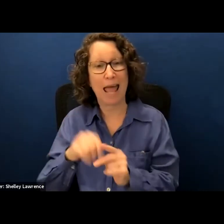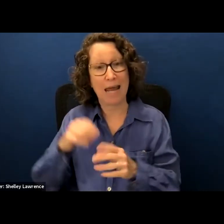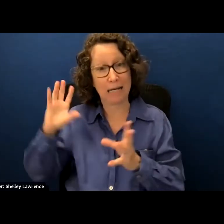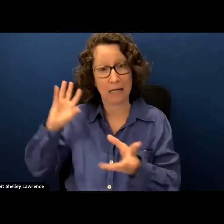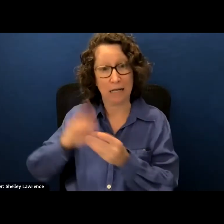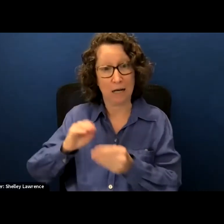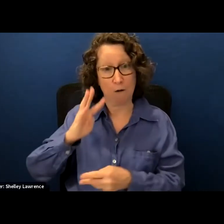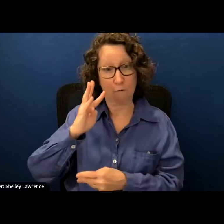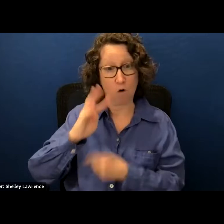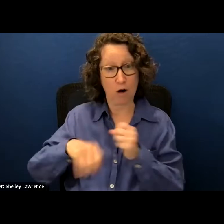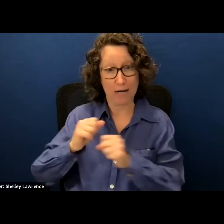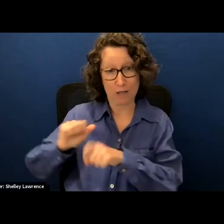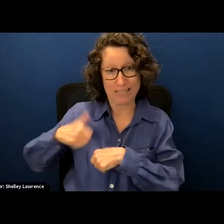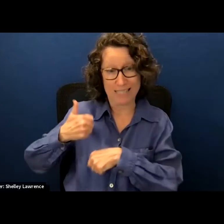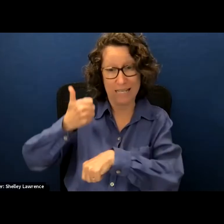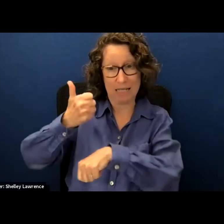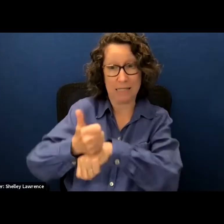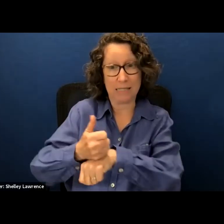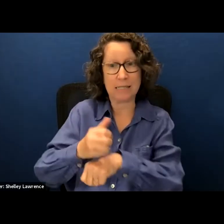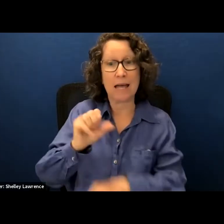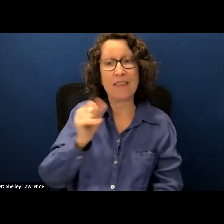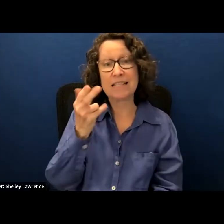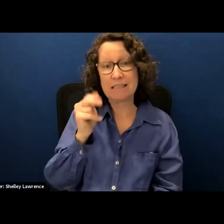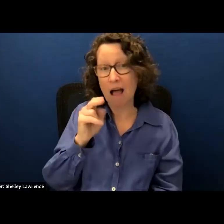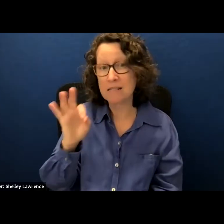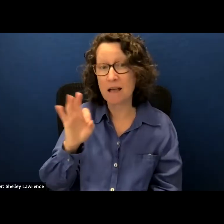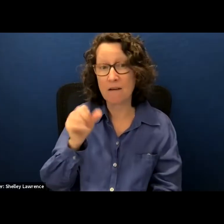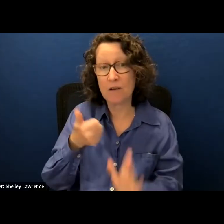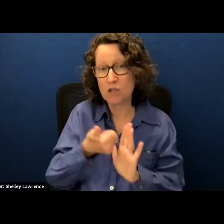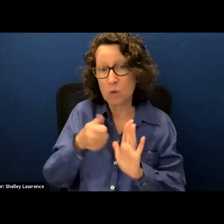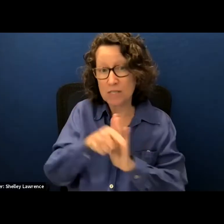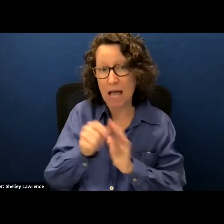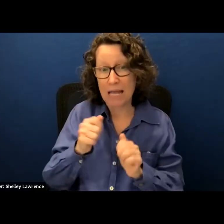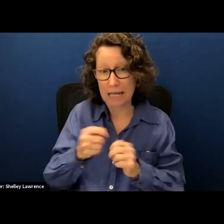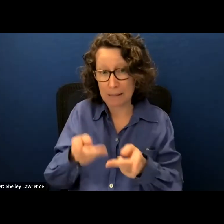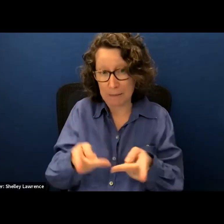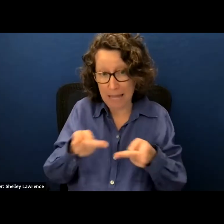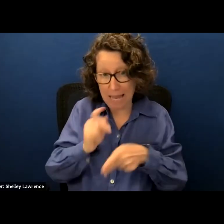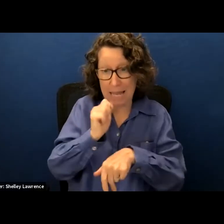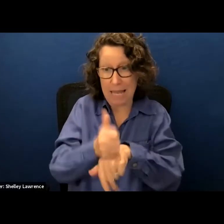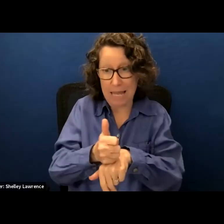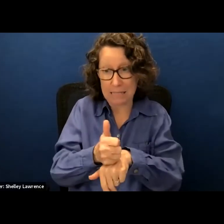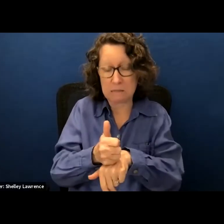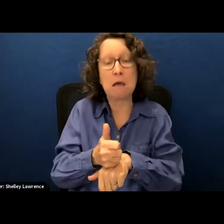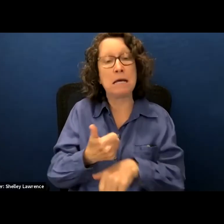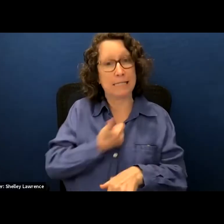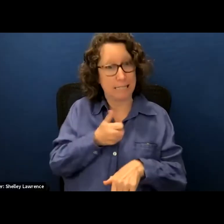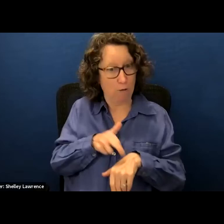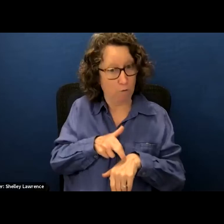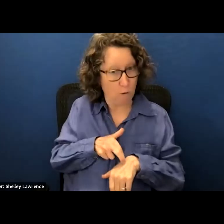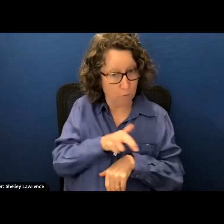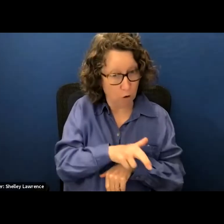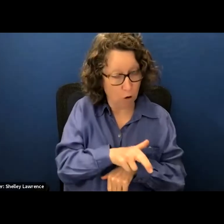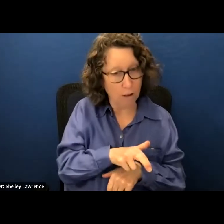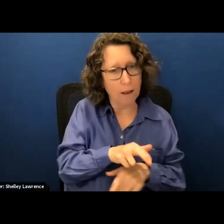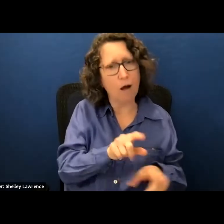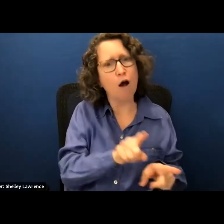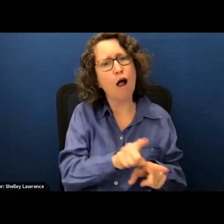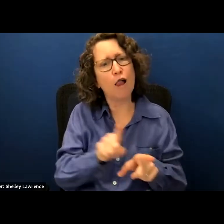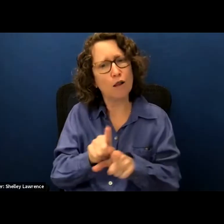years since we put the signs of suicide in place, we have seen an increase in self-referral, but